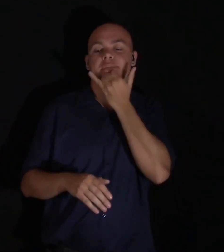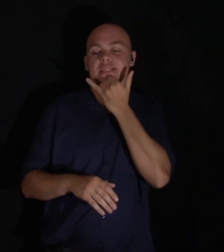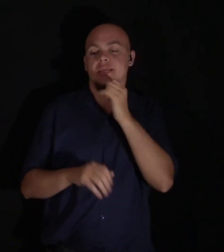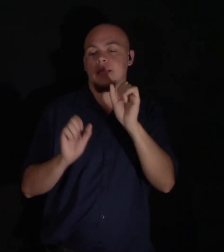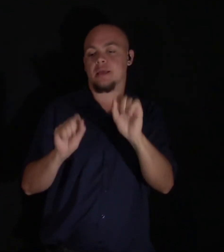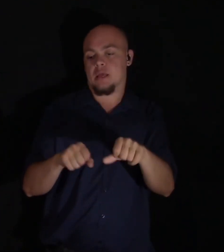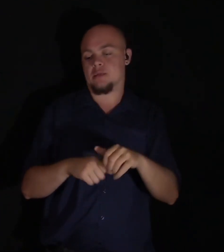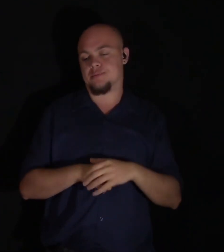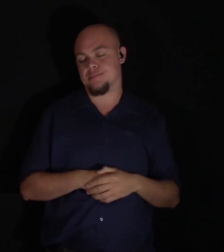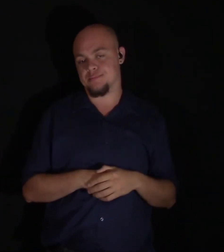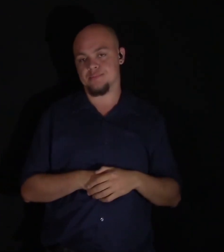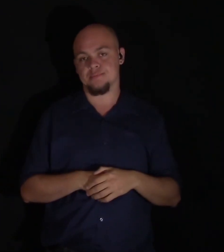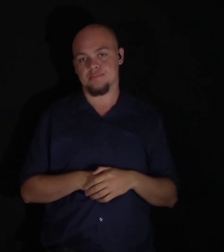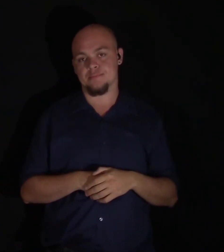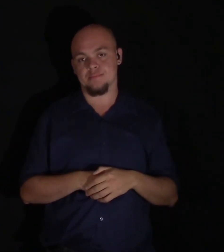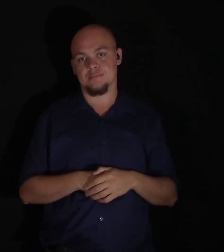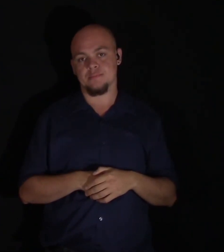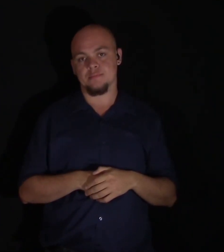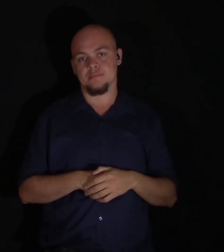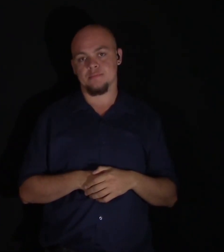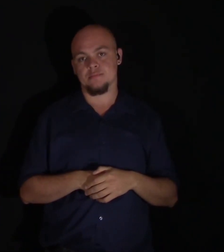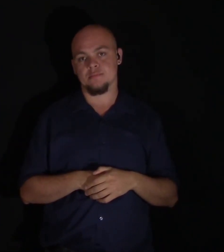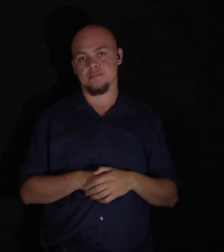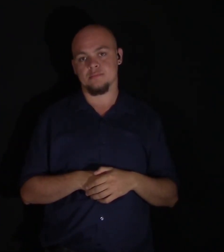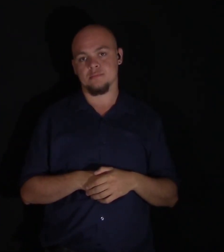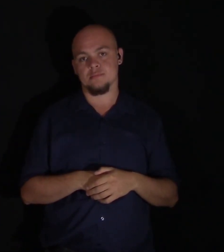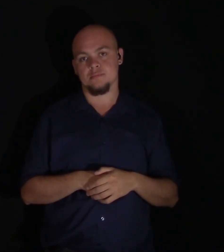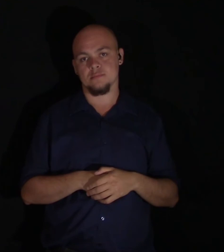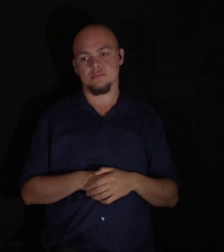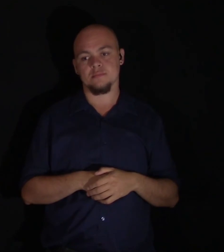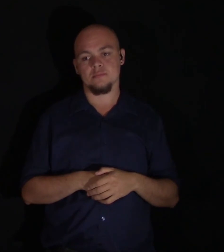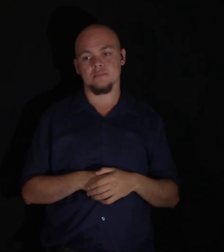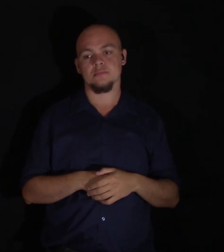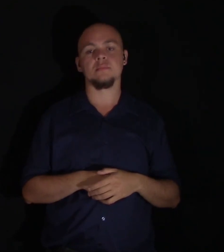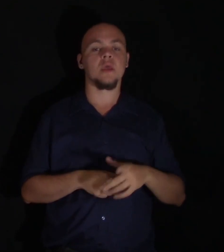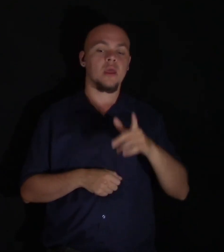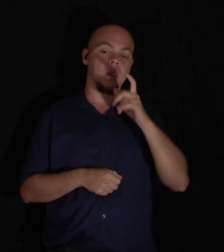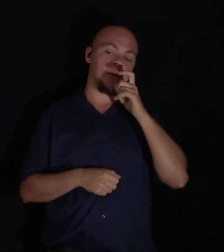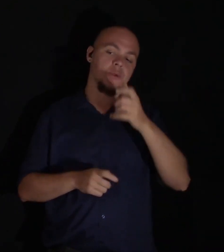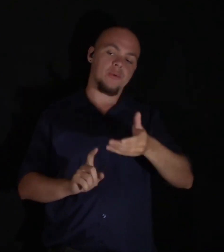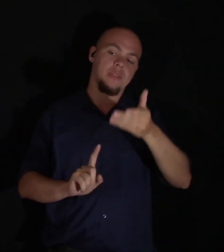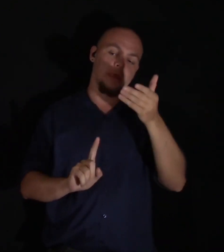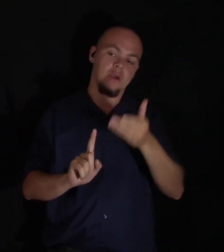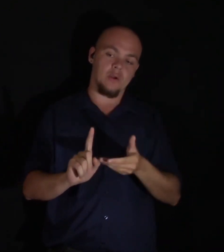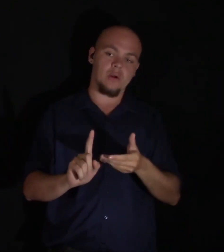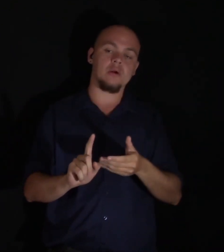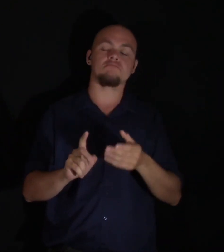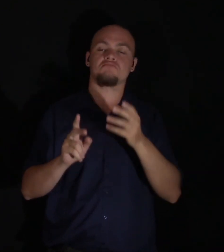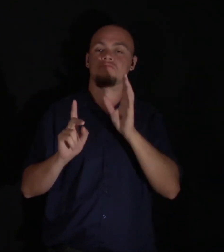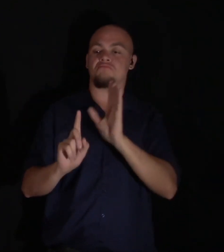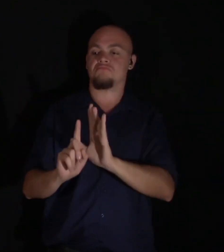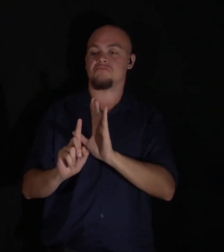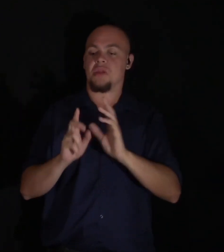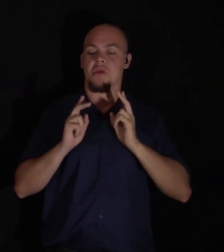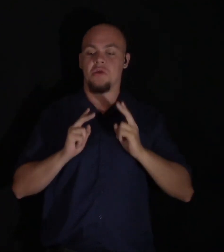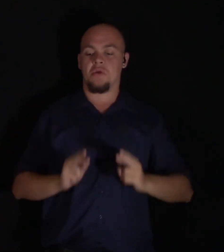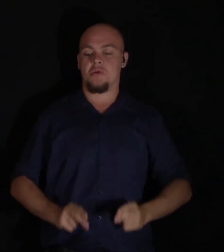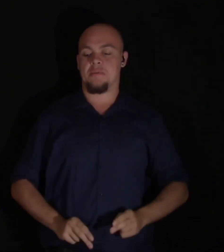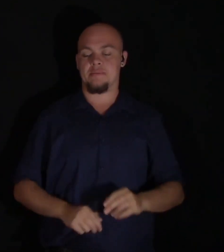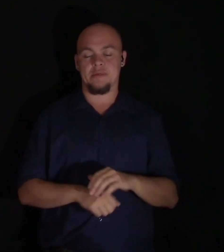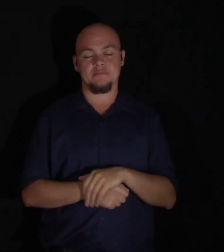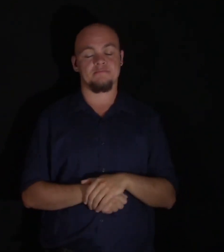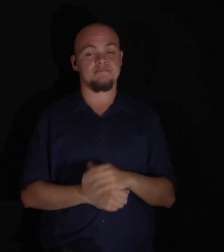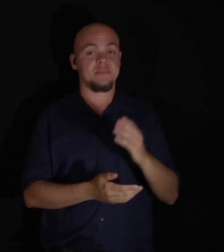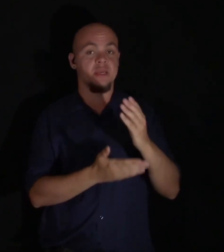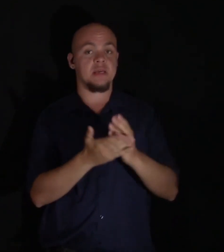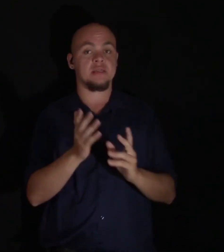as part of a much bigger picture of who they are as a human being. But some